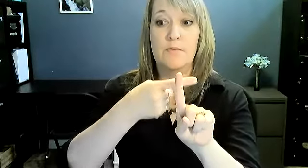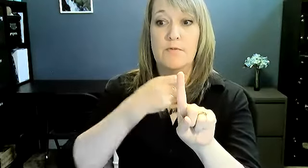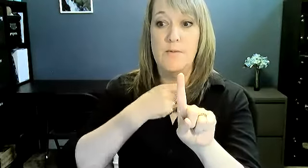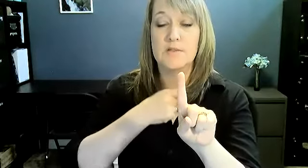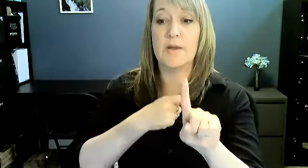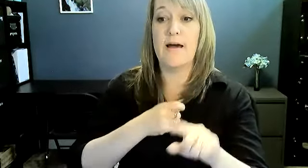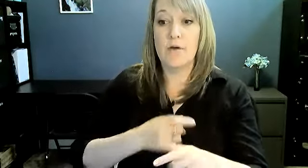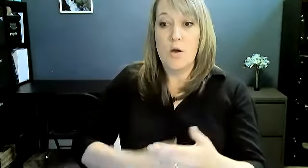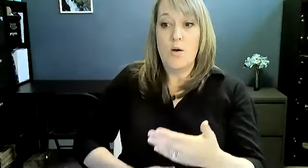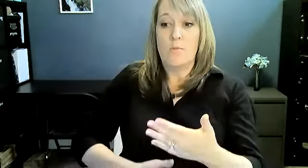So we have